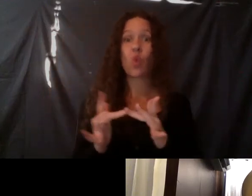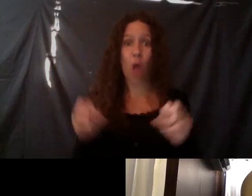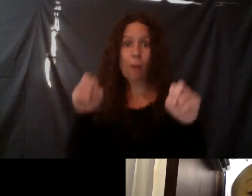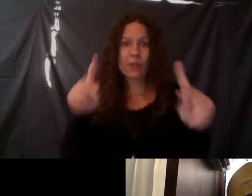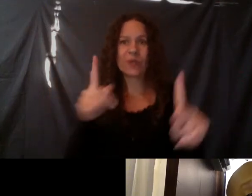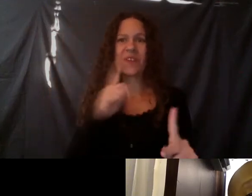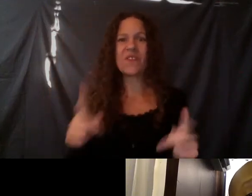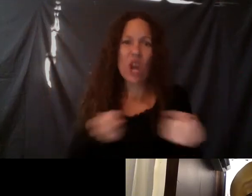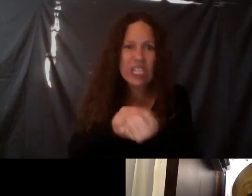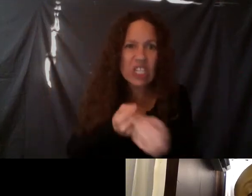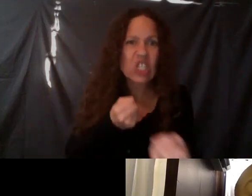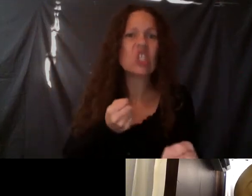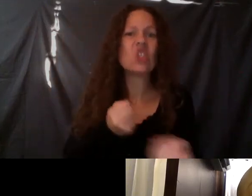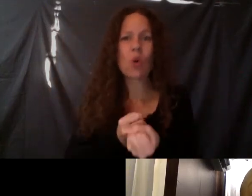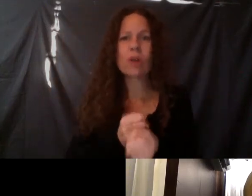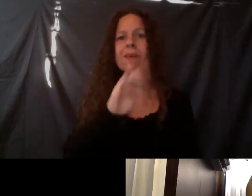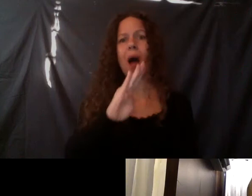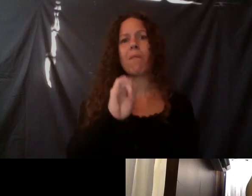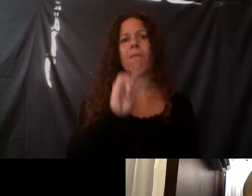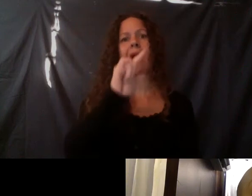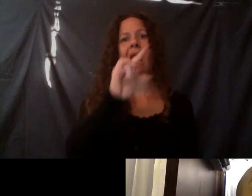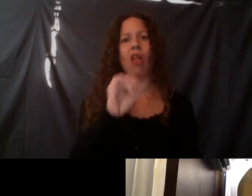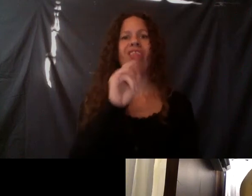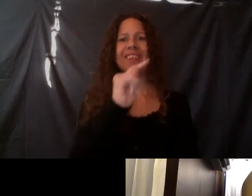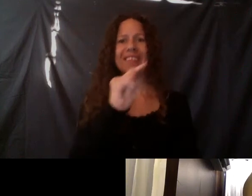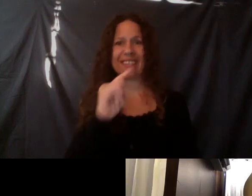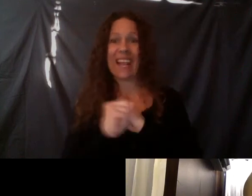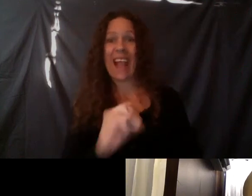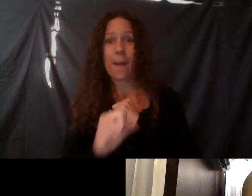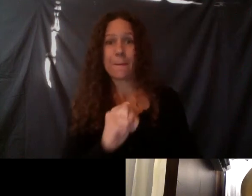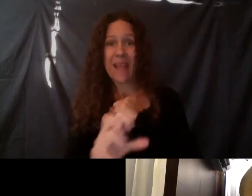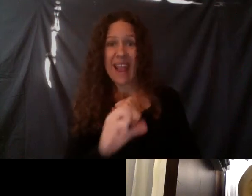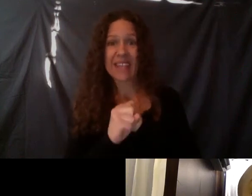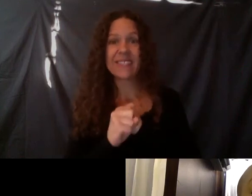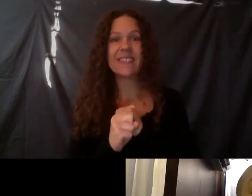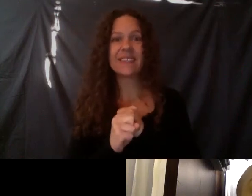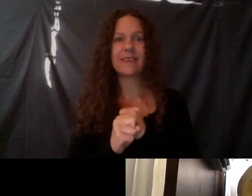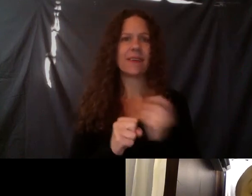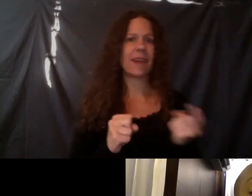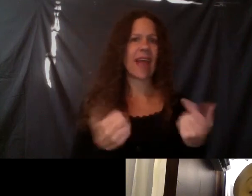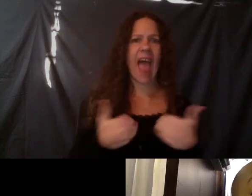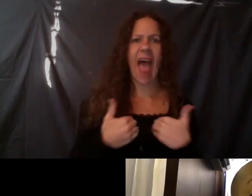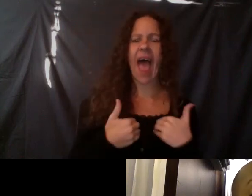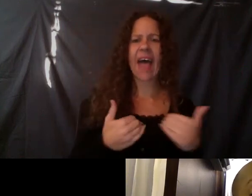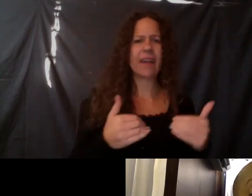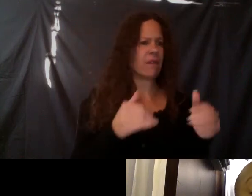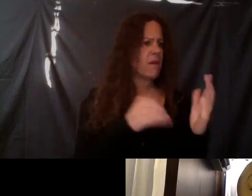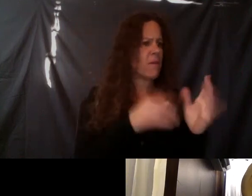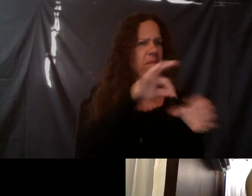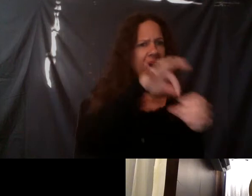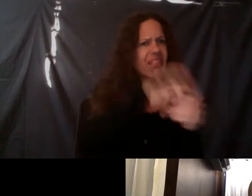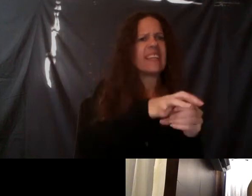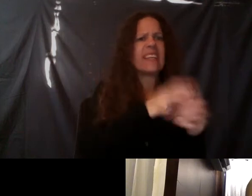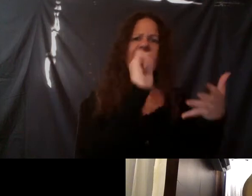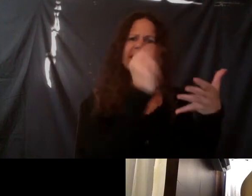endorsed ballot initiative campaigns to educate Democrats on the party's position on ballot initiatives through our Prop Talk Wednesdays, and